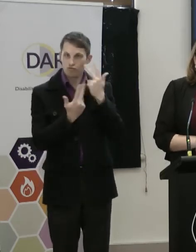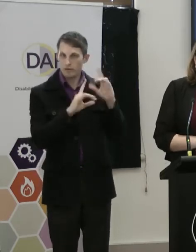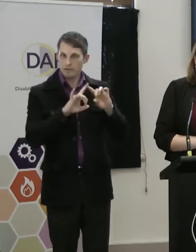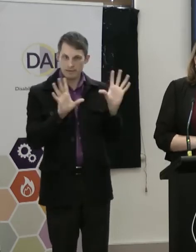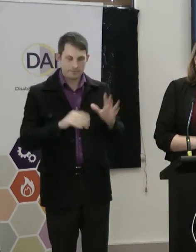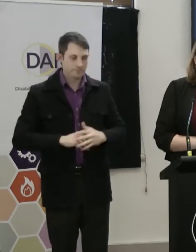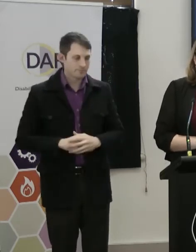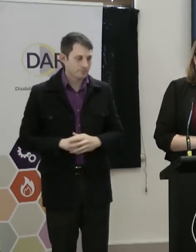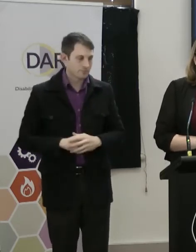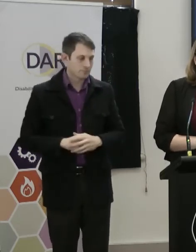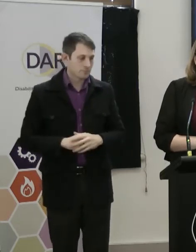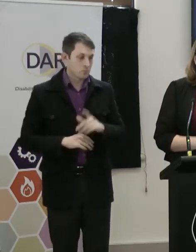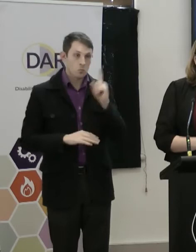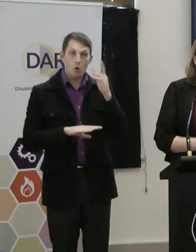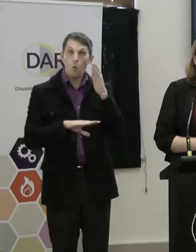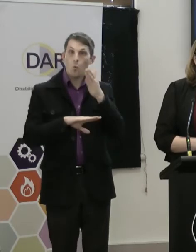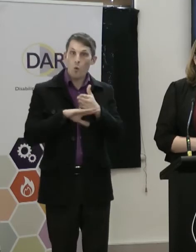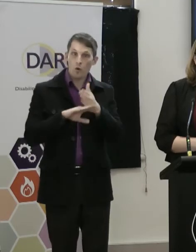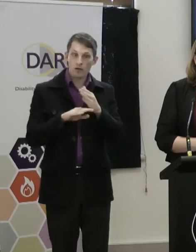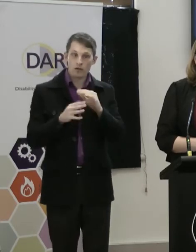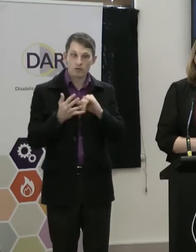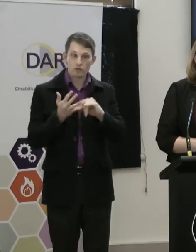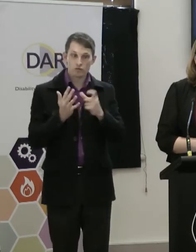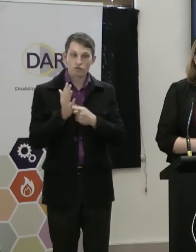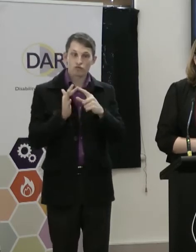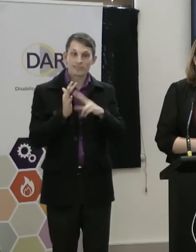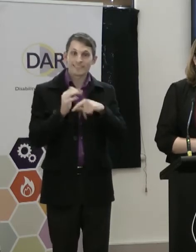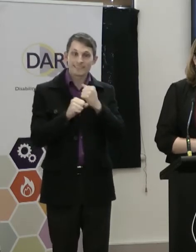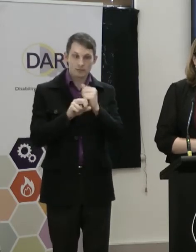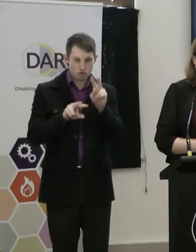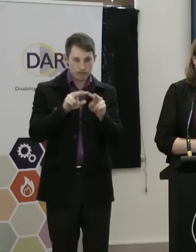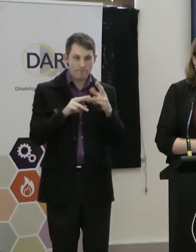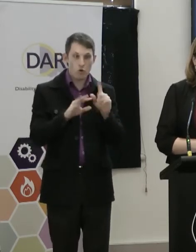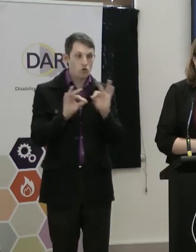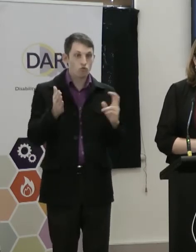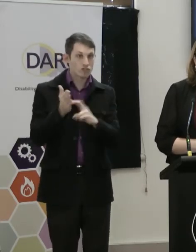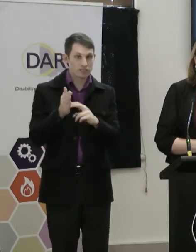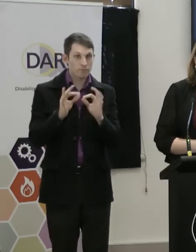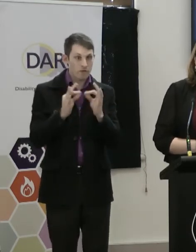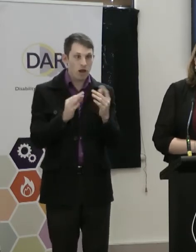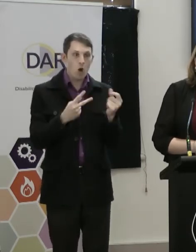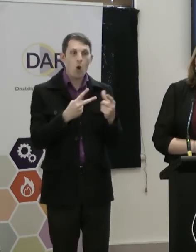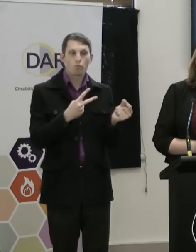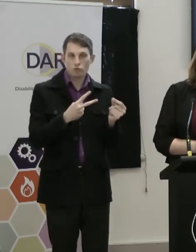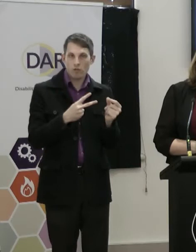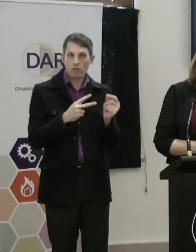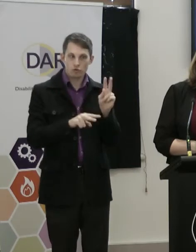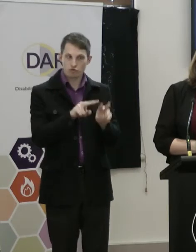the worker screening is optional for unregistered providers, but it's mandatory for registered